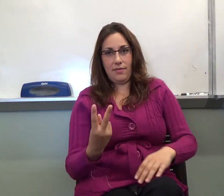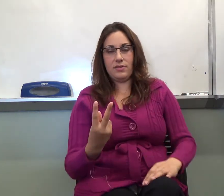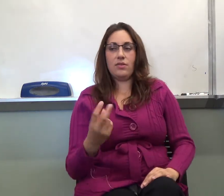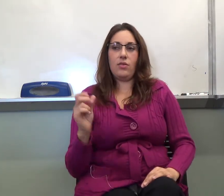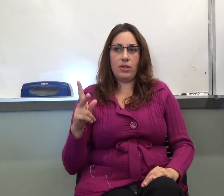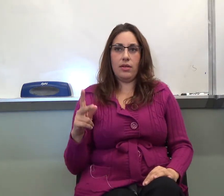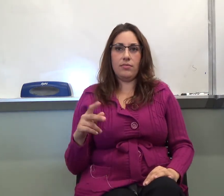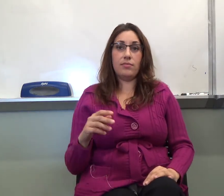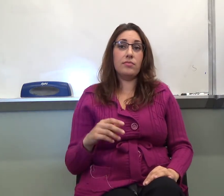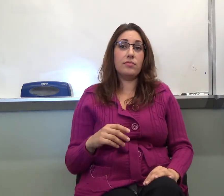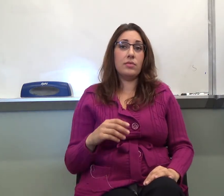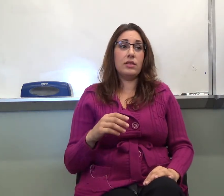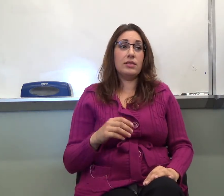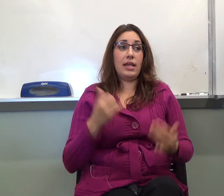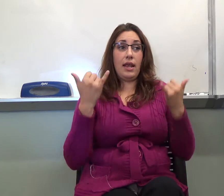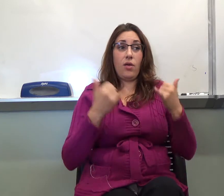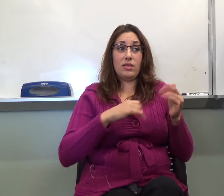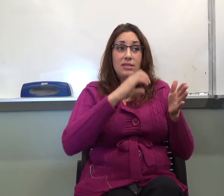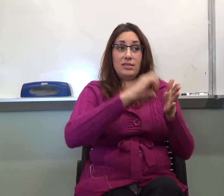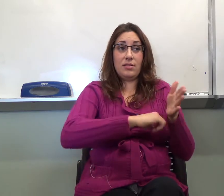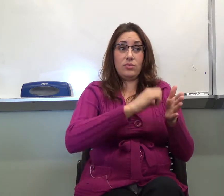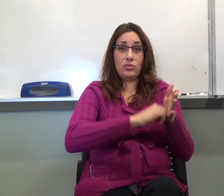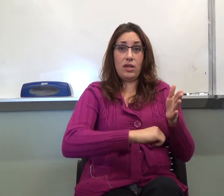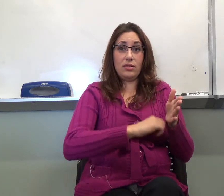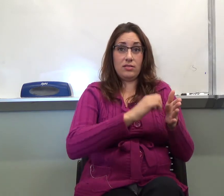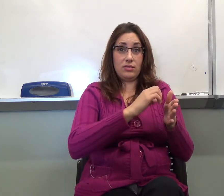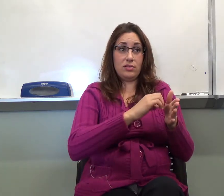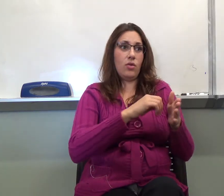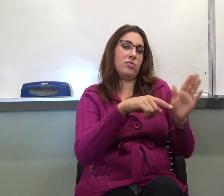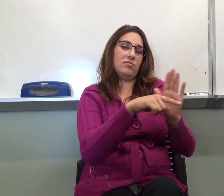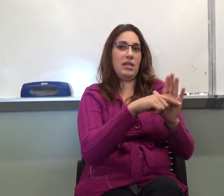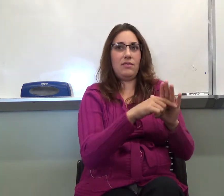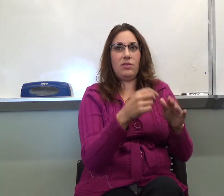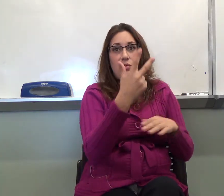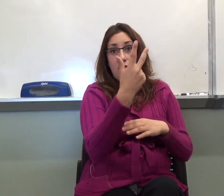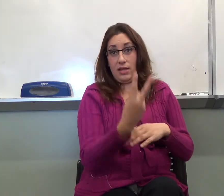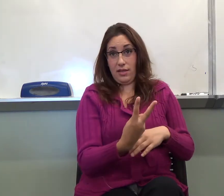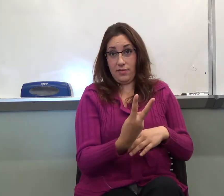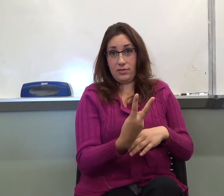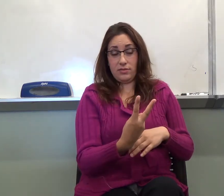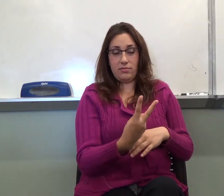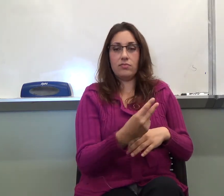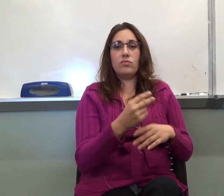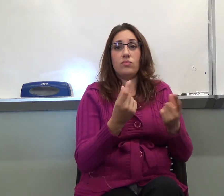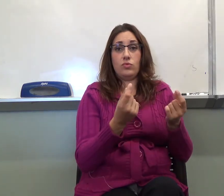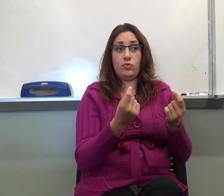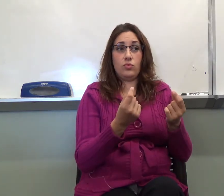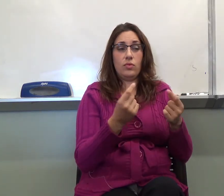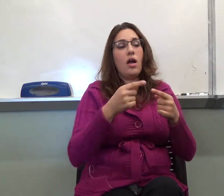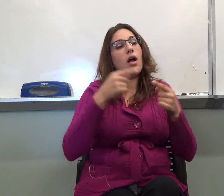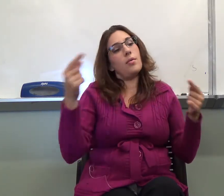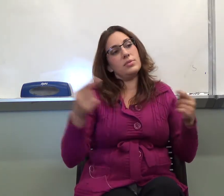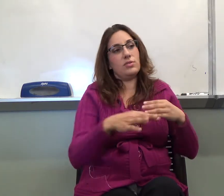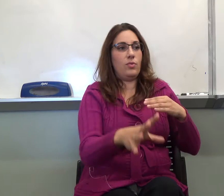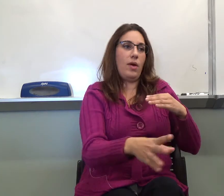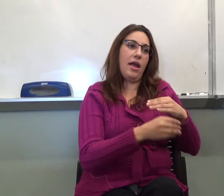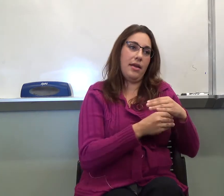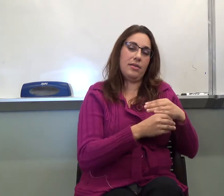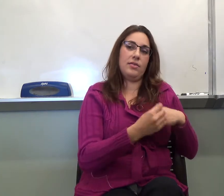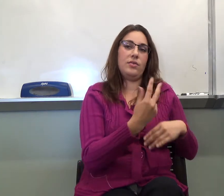get rid of that subtraction of 3 halves. Well, we'll just add 3 halves, that's all. And likewise over here. This goes